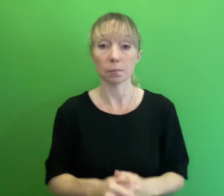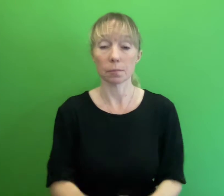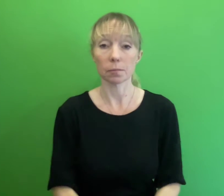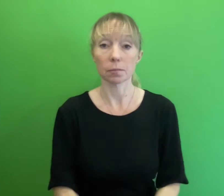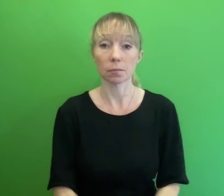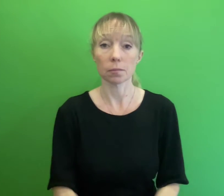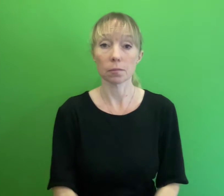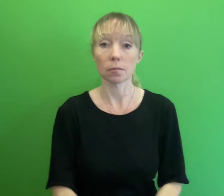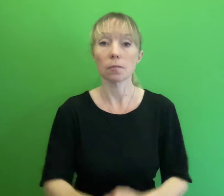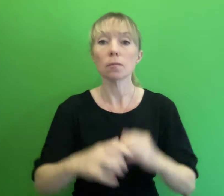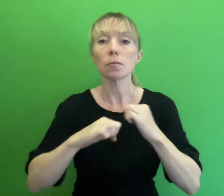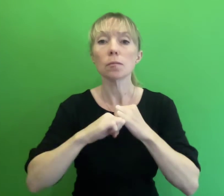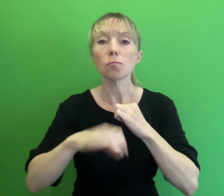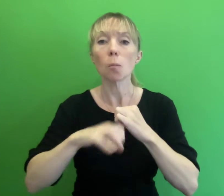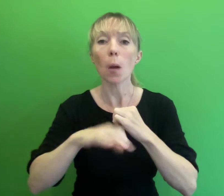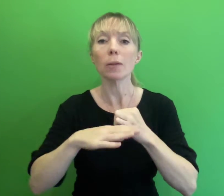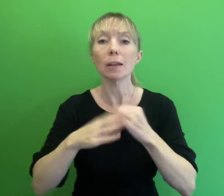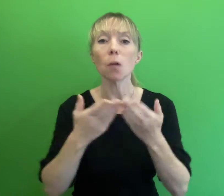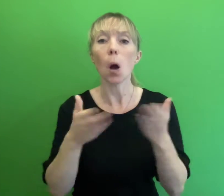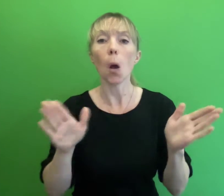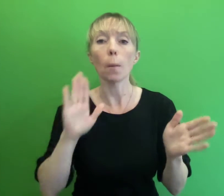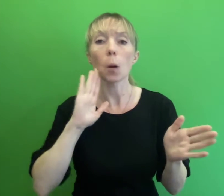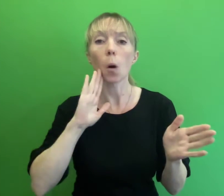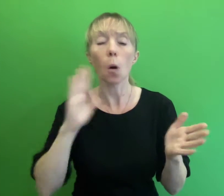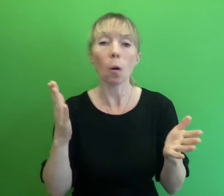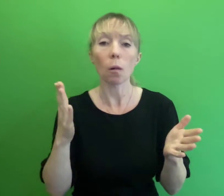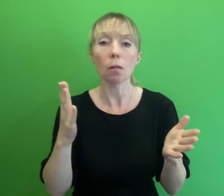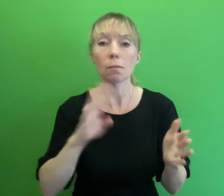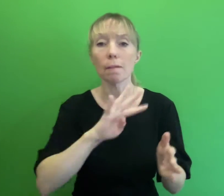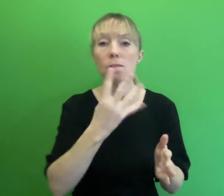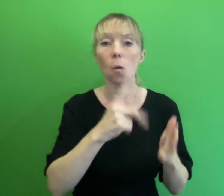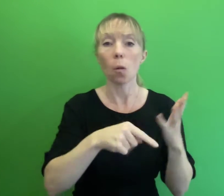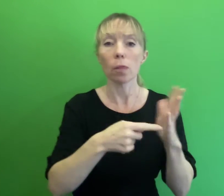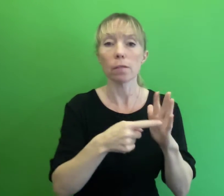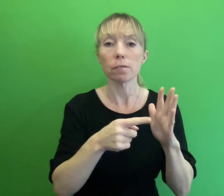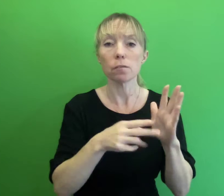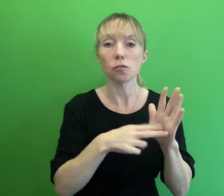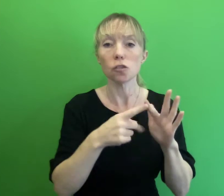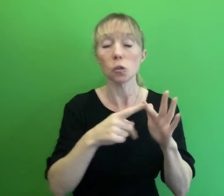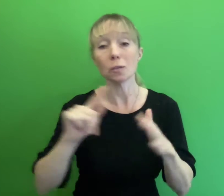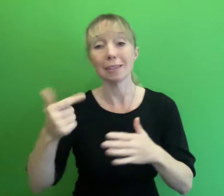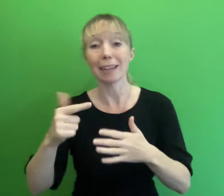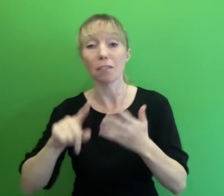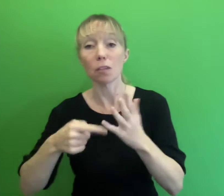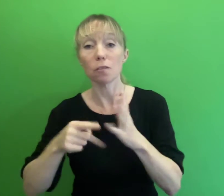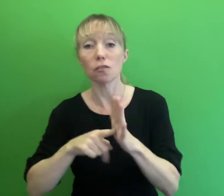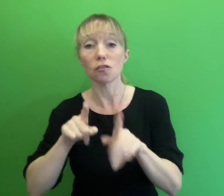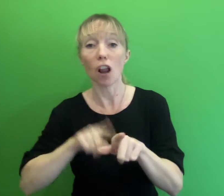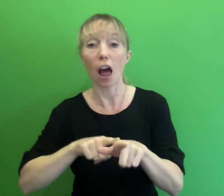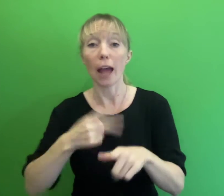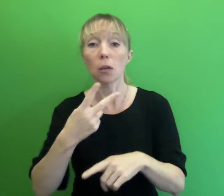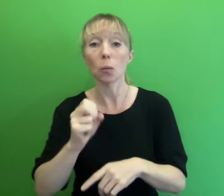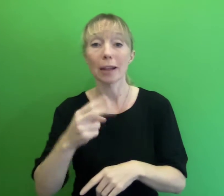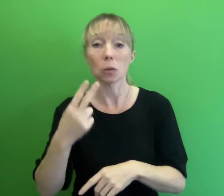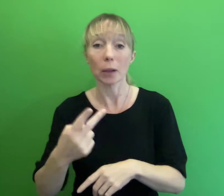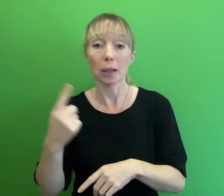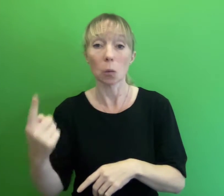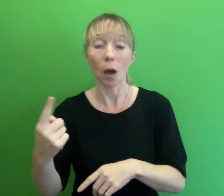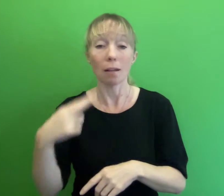Promoted through an open call between the 4th of June and 7th of July 2021, deaf and disabled writers could apply either